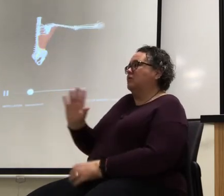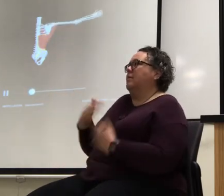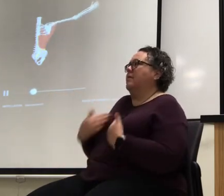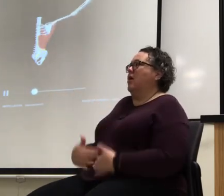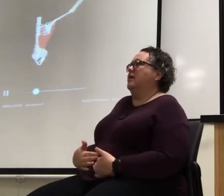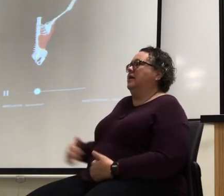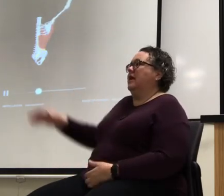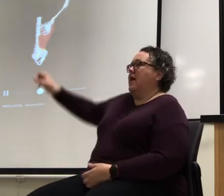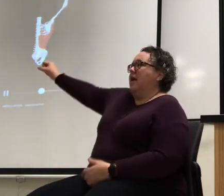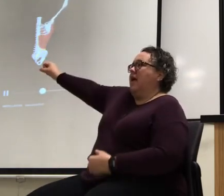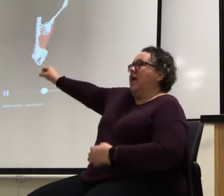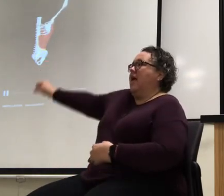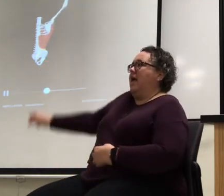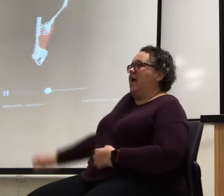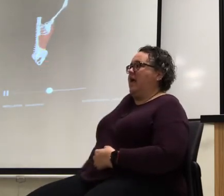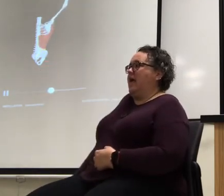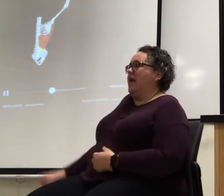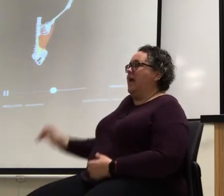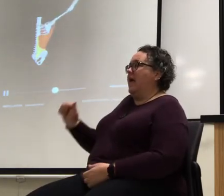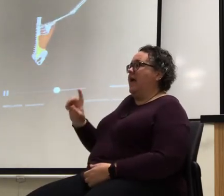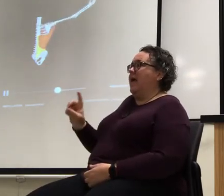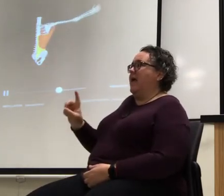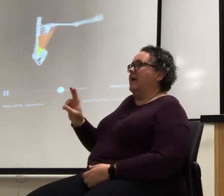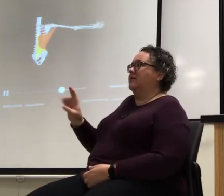That's the main action of this muscle.